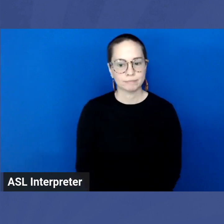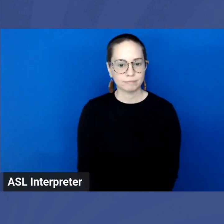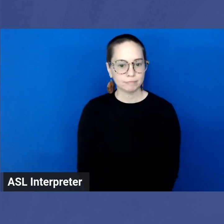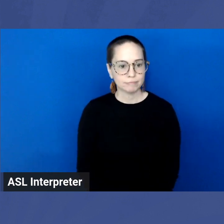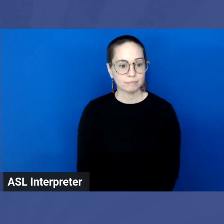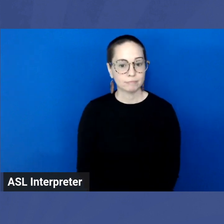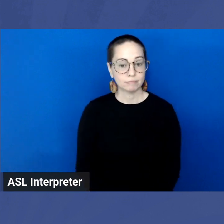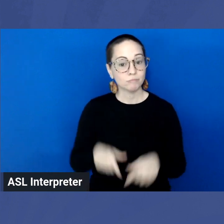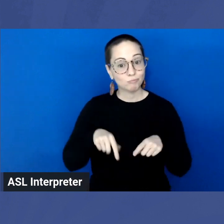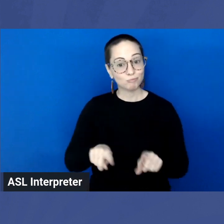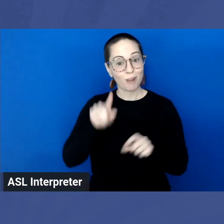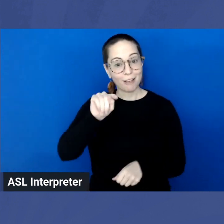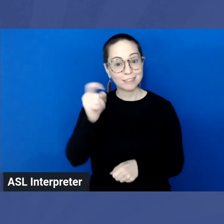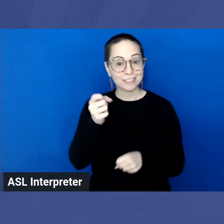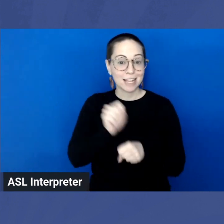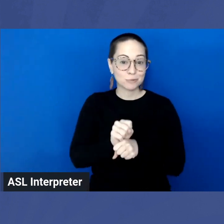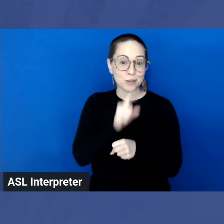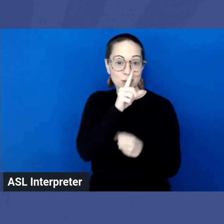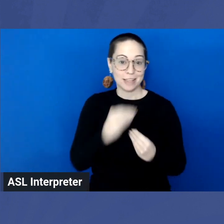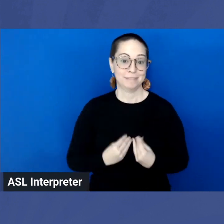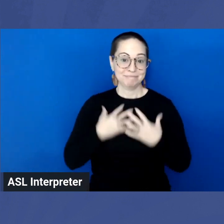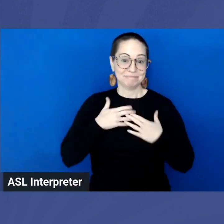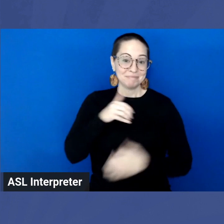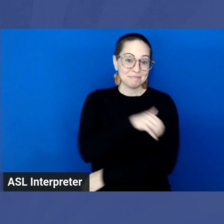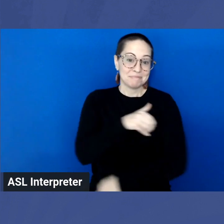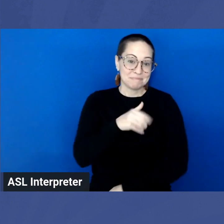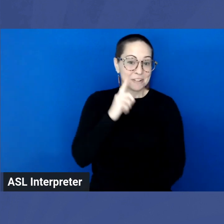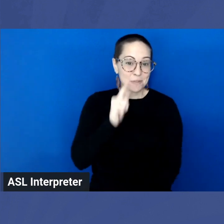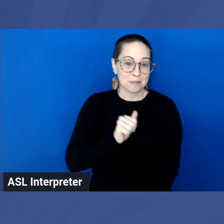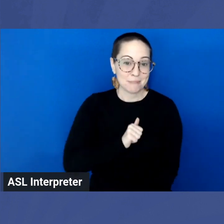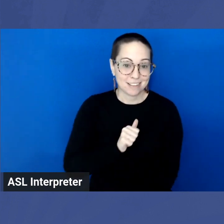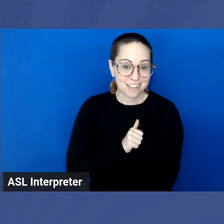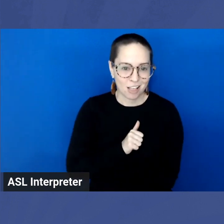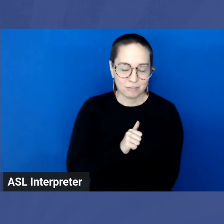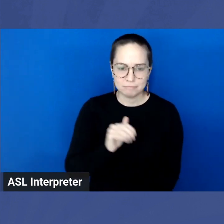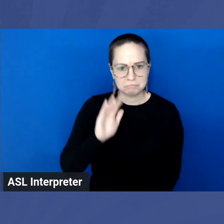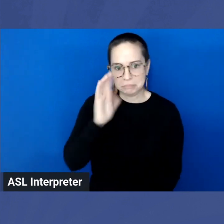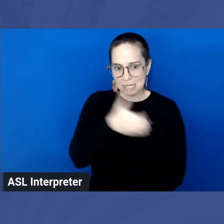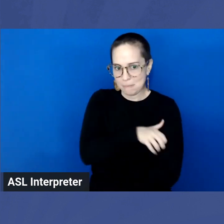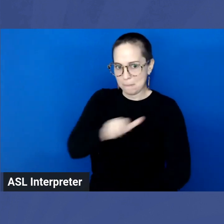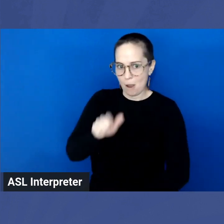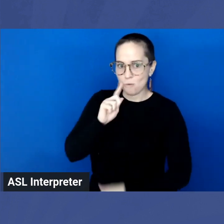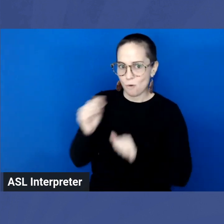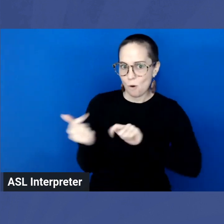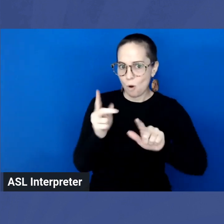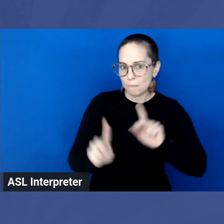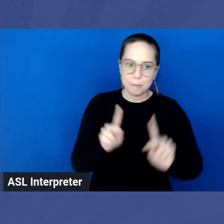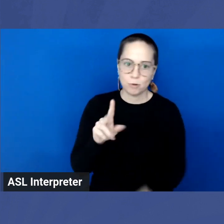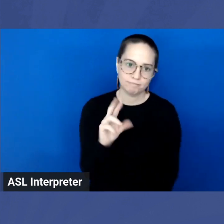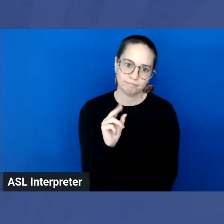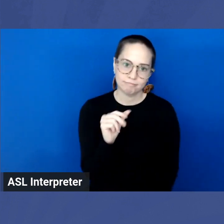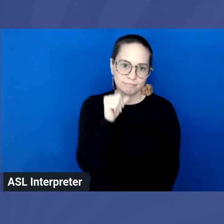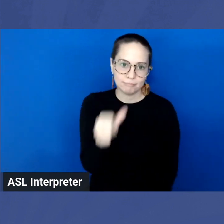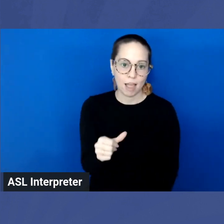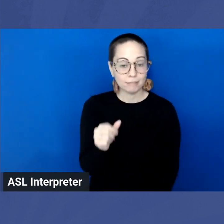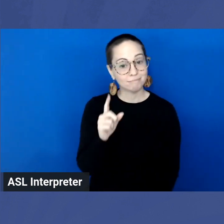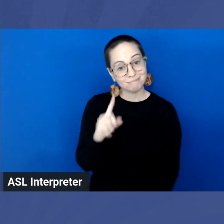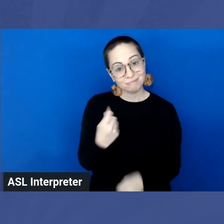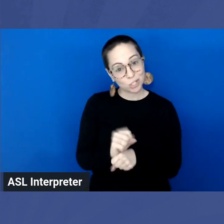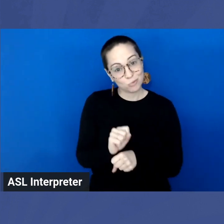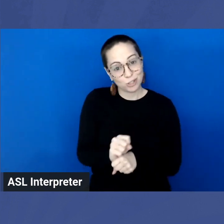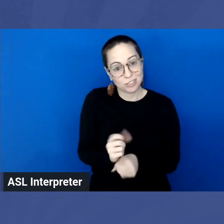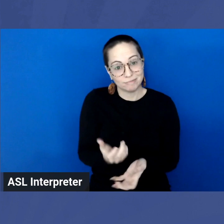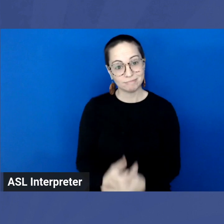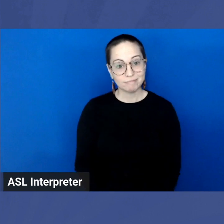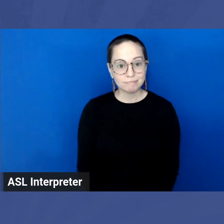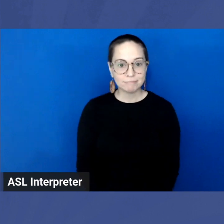While sex work has been extremely empowering for me, it is not empowering for all who engage in it. It is just work.